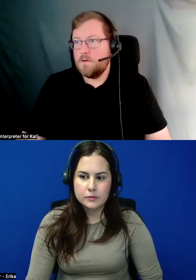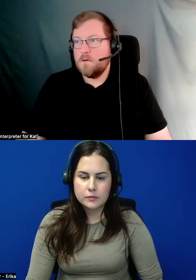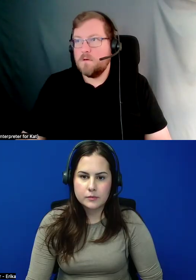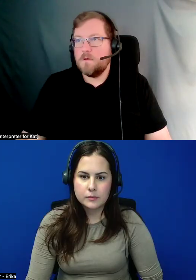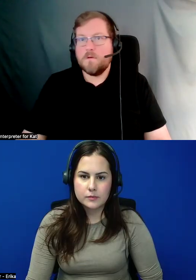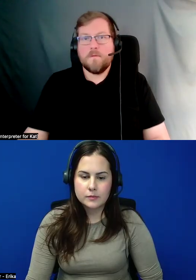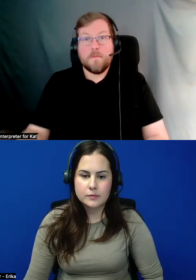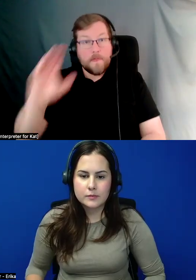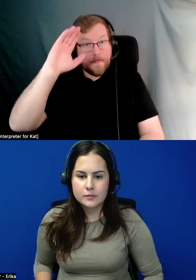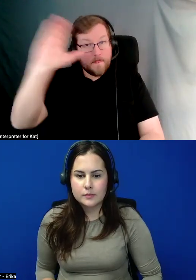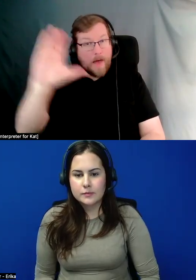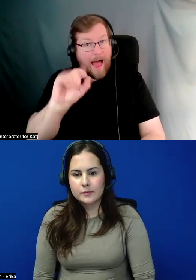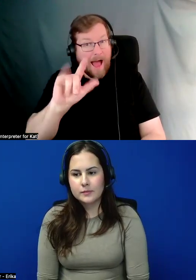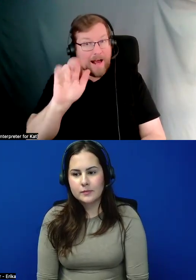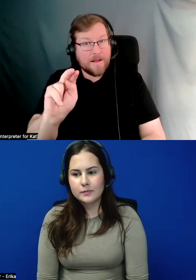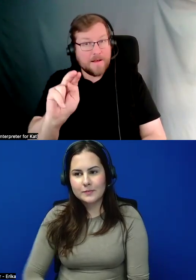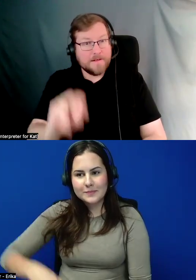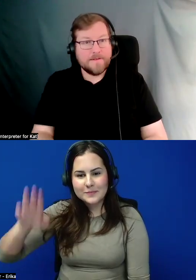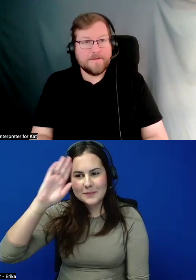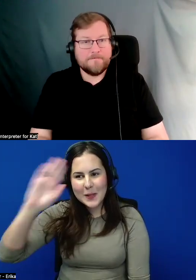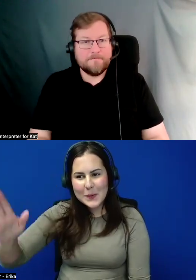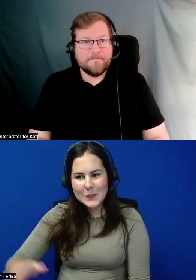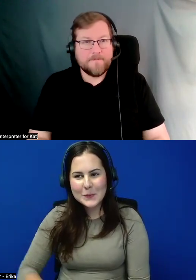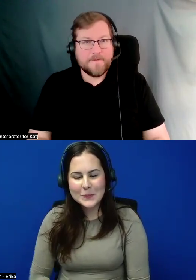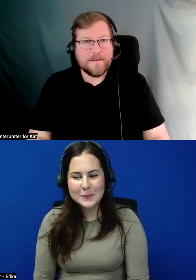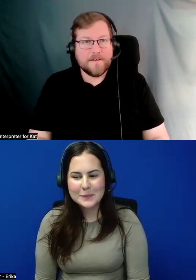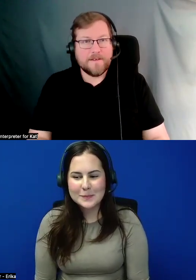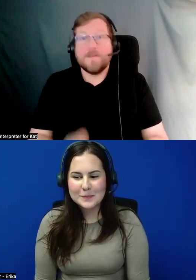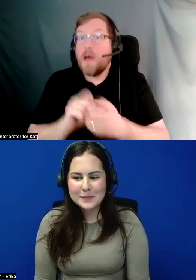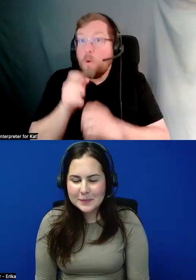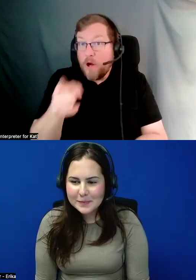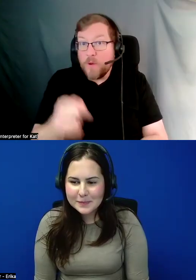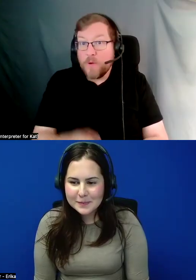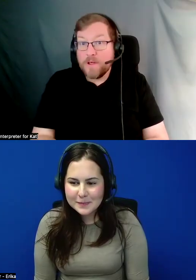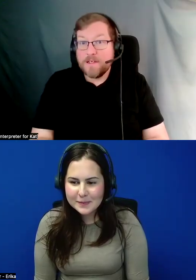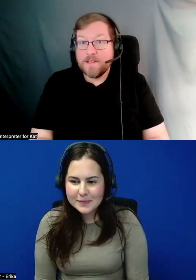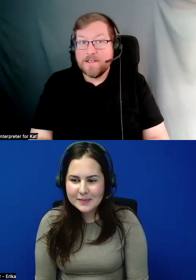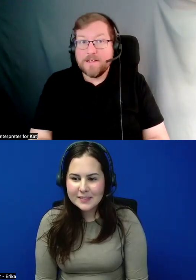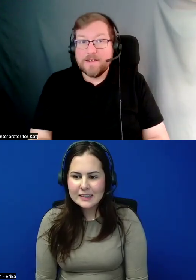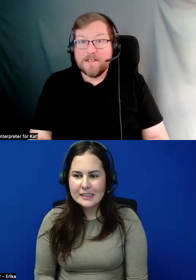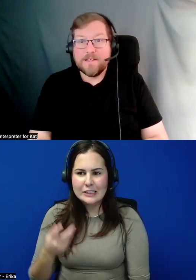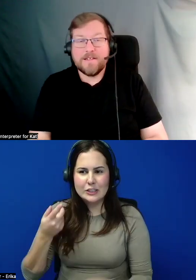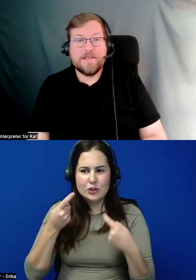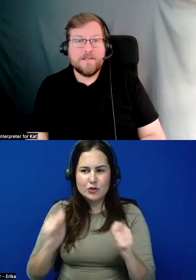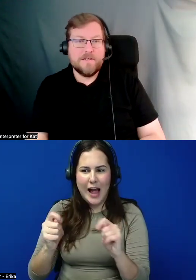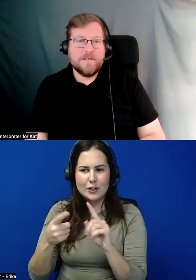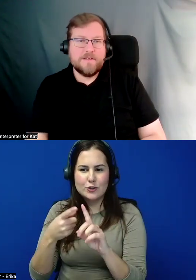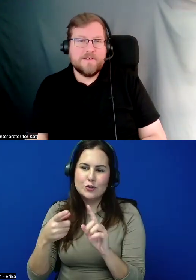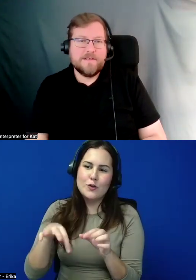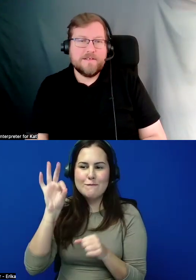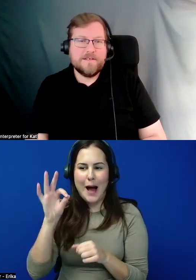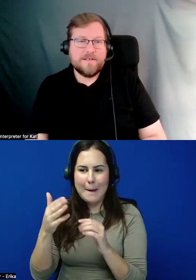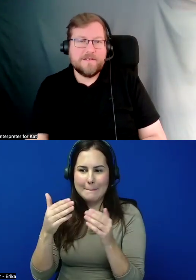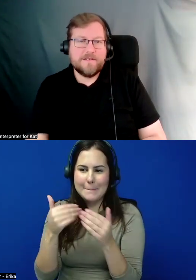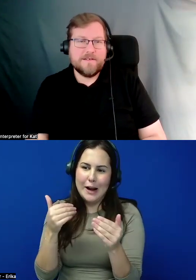Hi, Colin. Hello. How I was are just looking for a you? prettier background than this, but I gave up. Good. How are you?